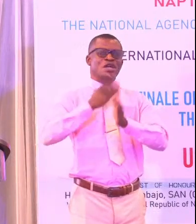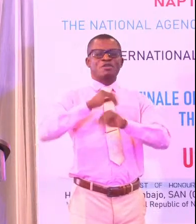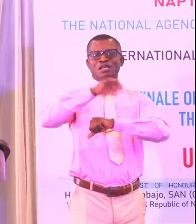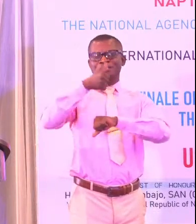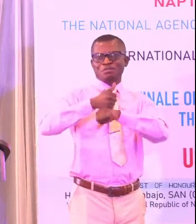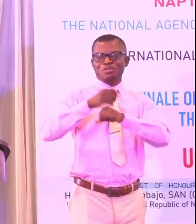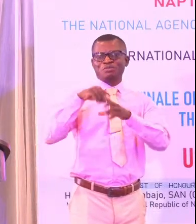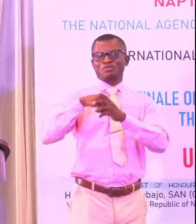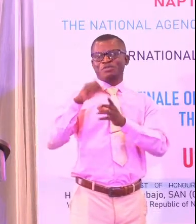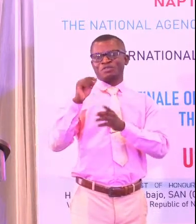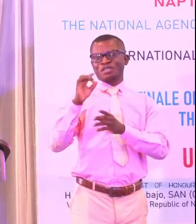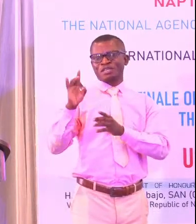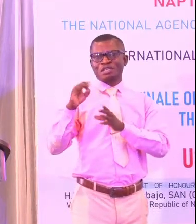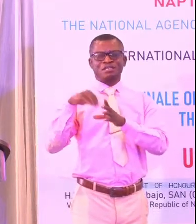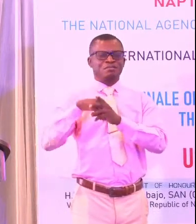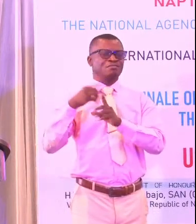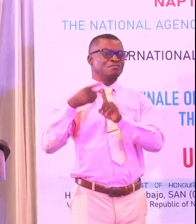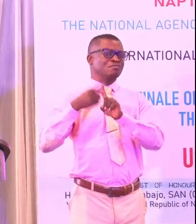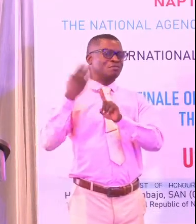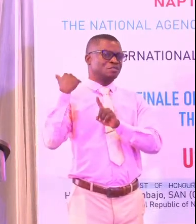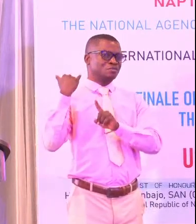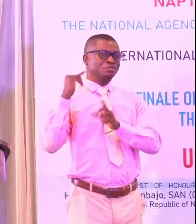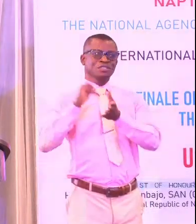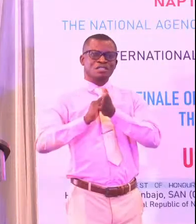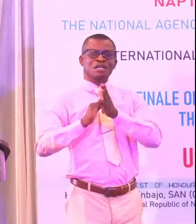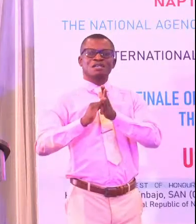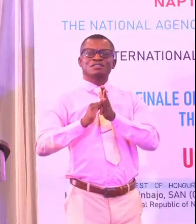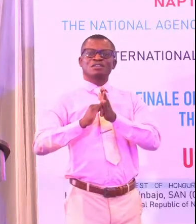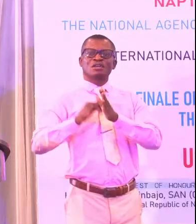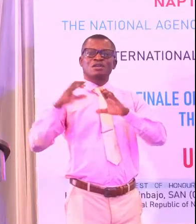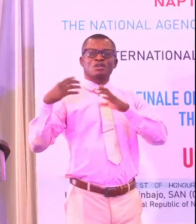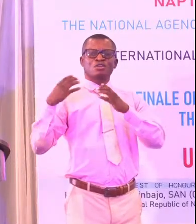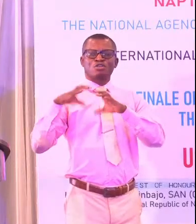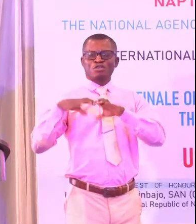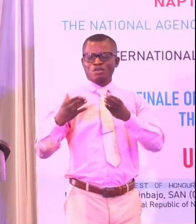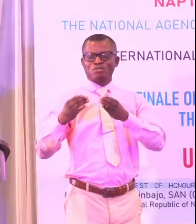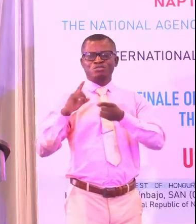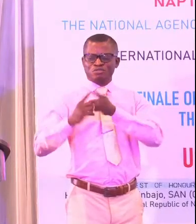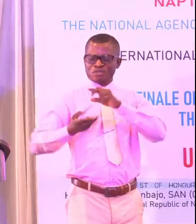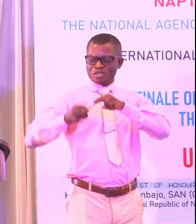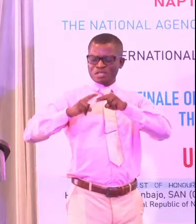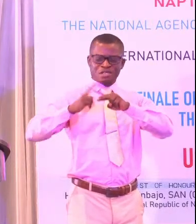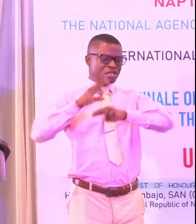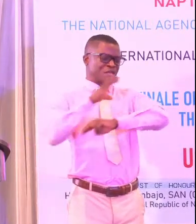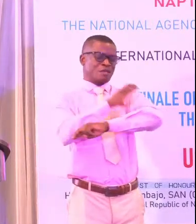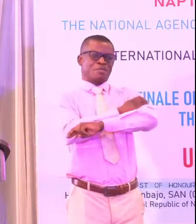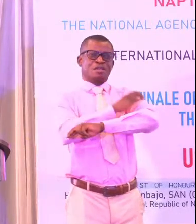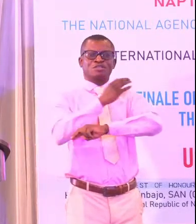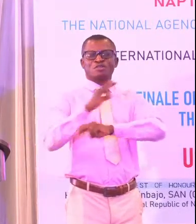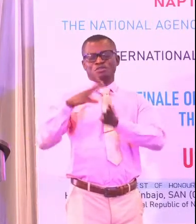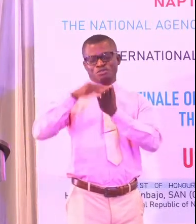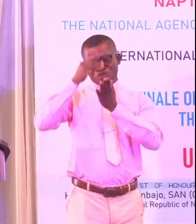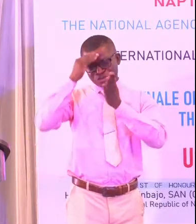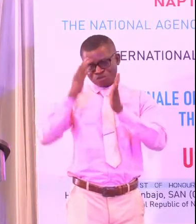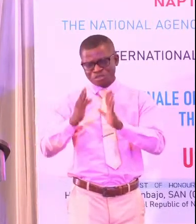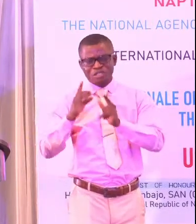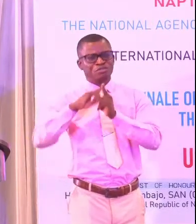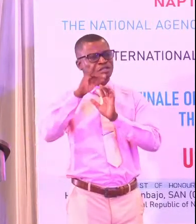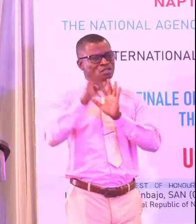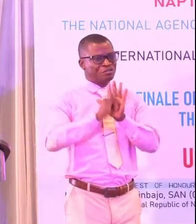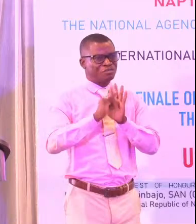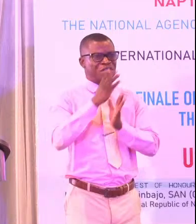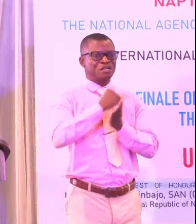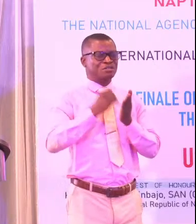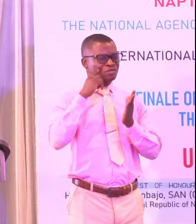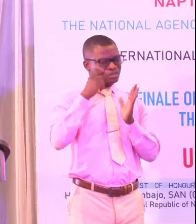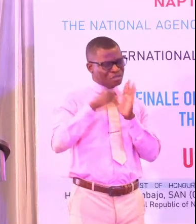schools in the past month. The Vanguard is intended to increase the capacity of students to identify and report incidents of